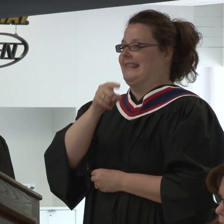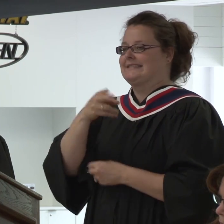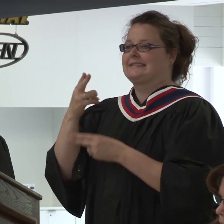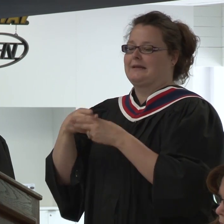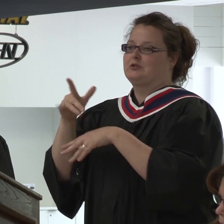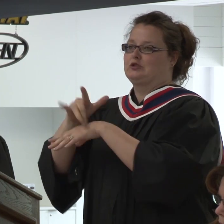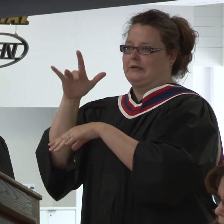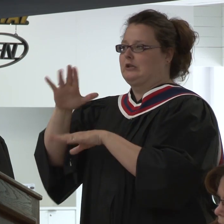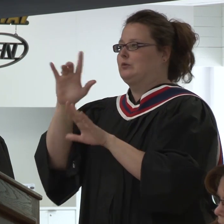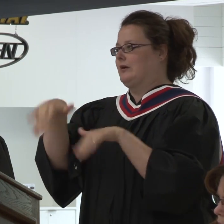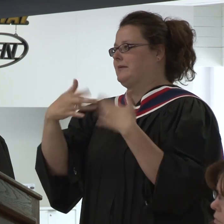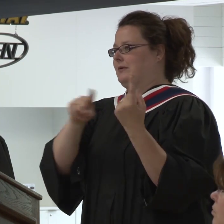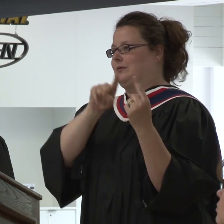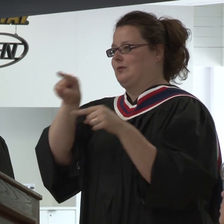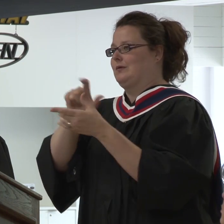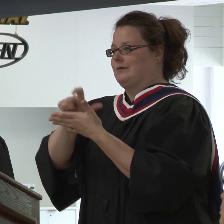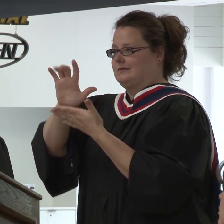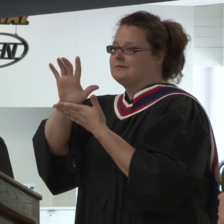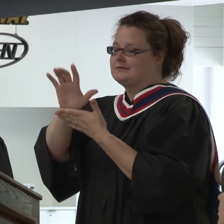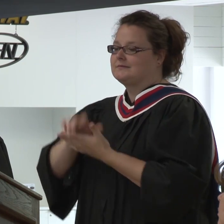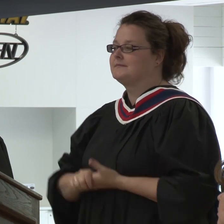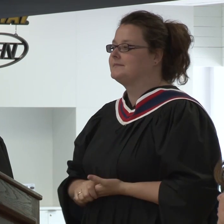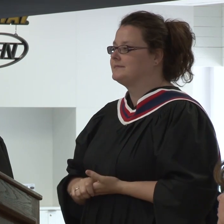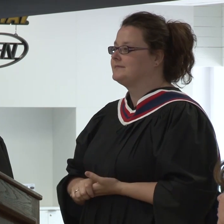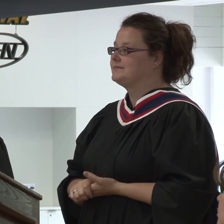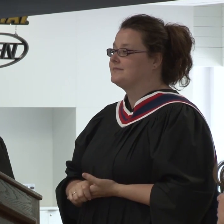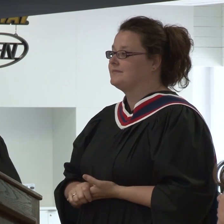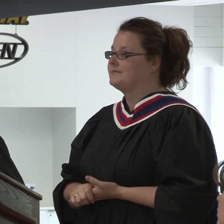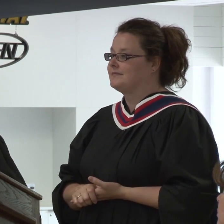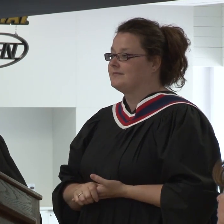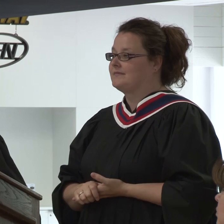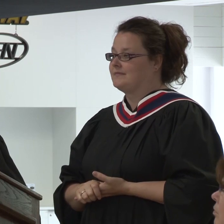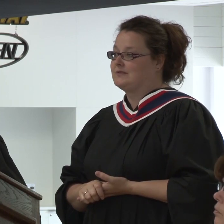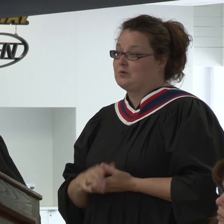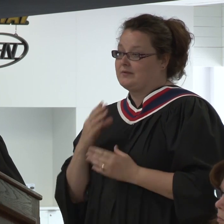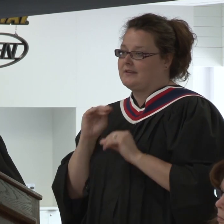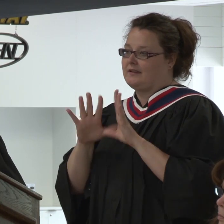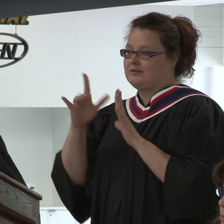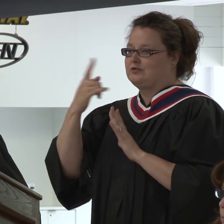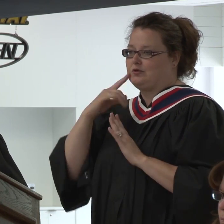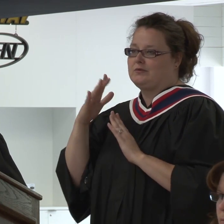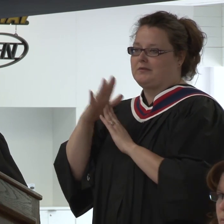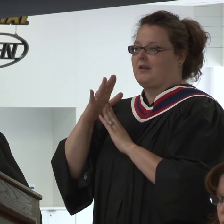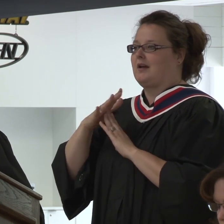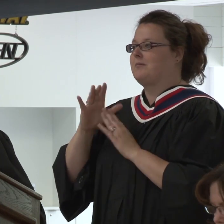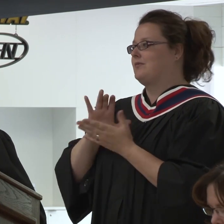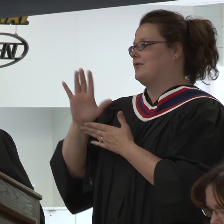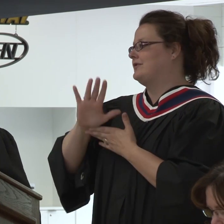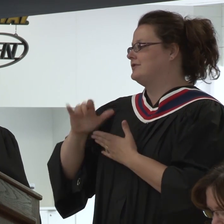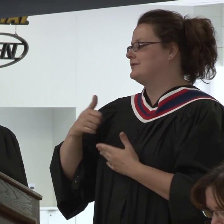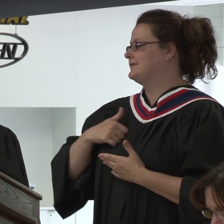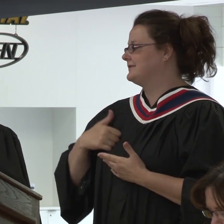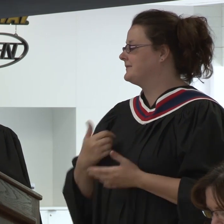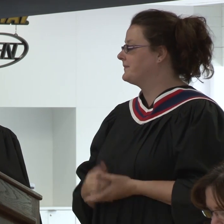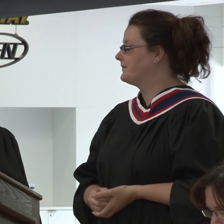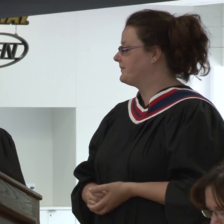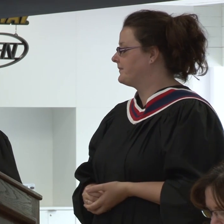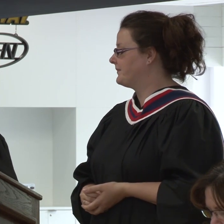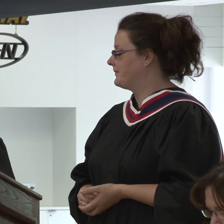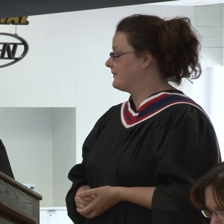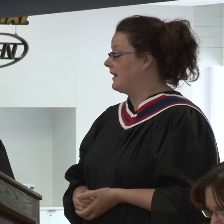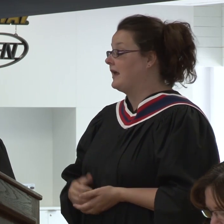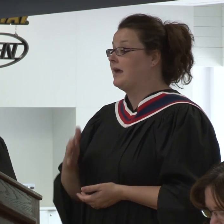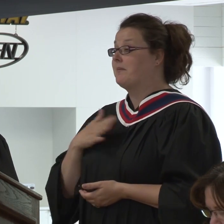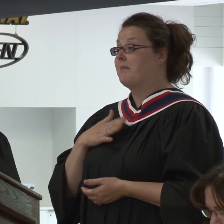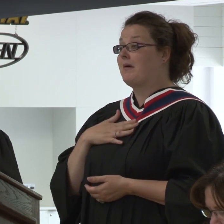No wonder you rank among the top colleges in Canada. My own journey with my community has